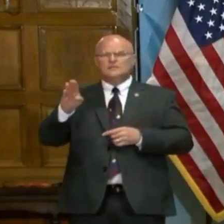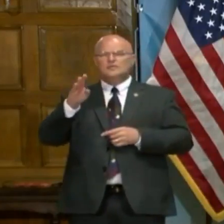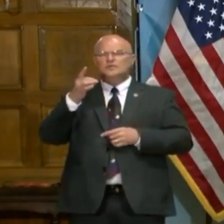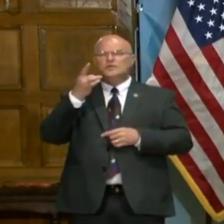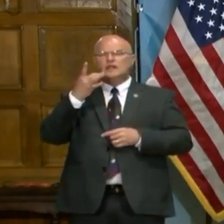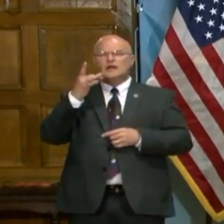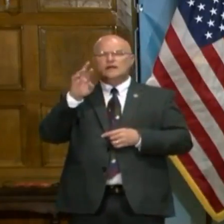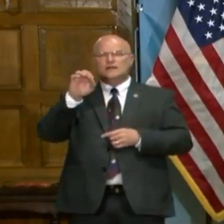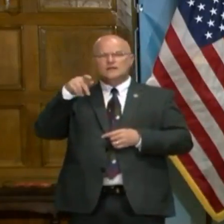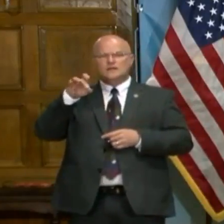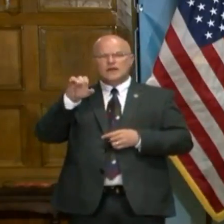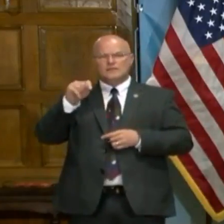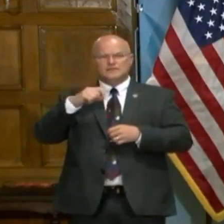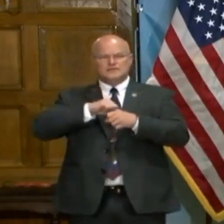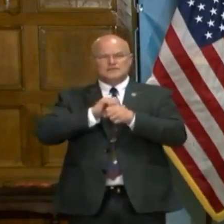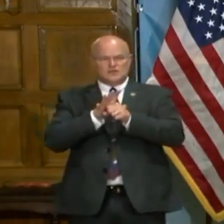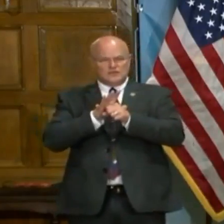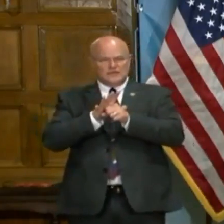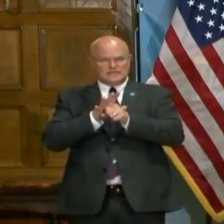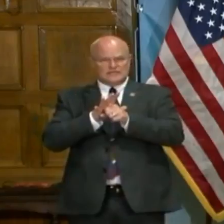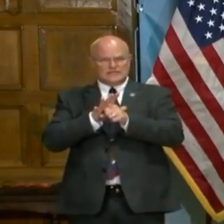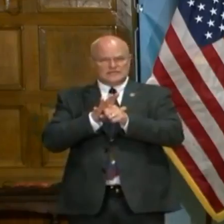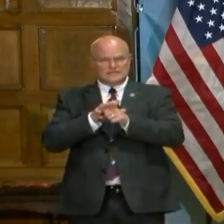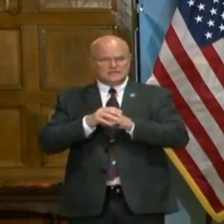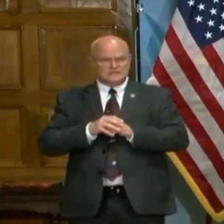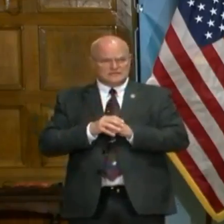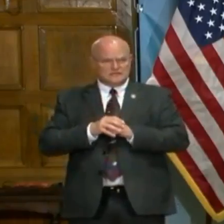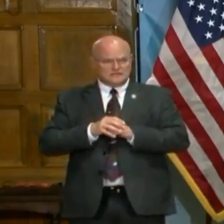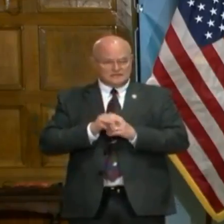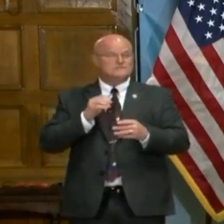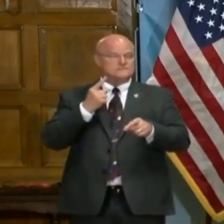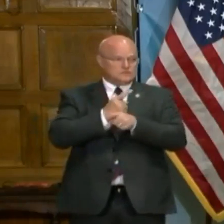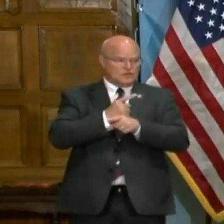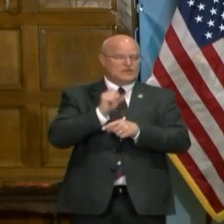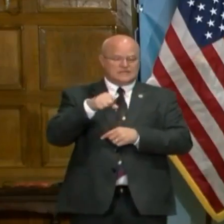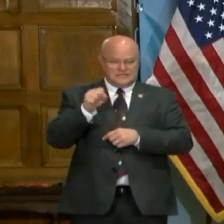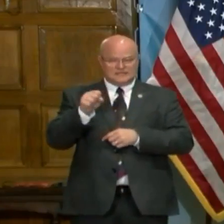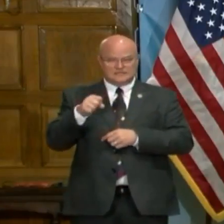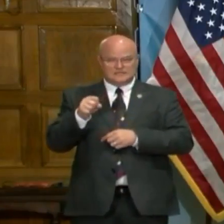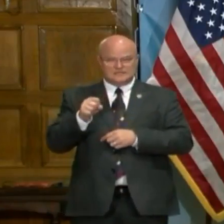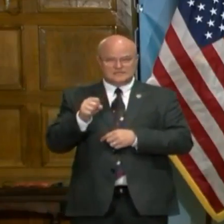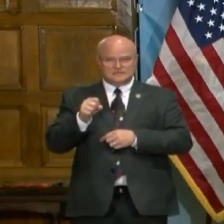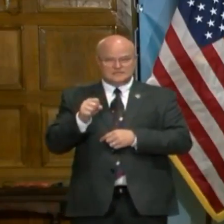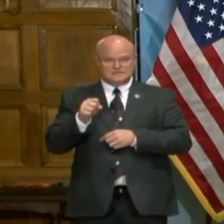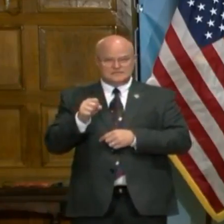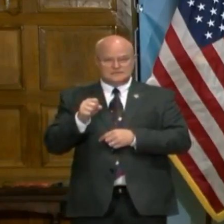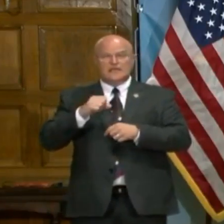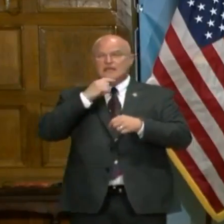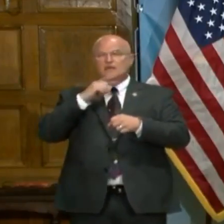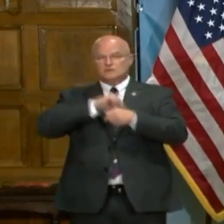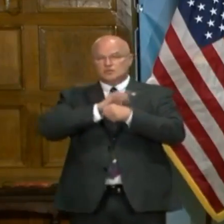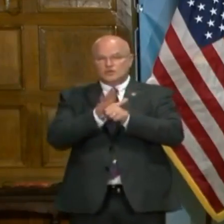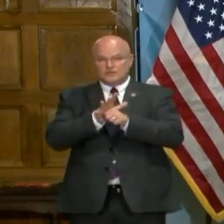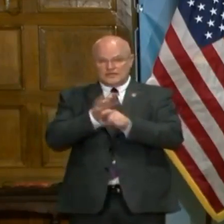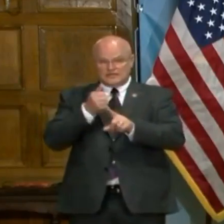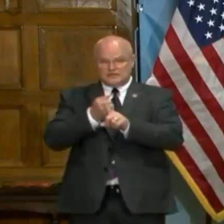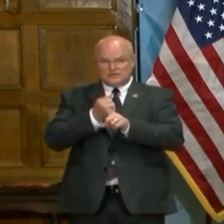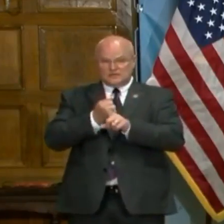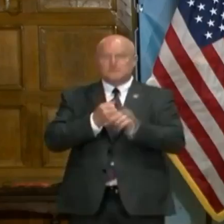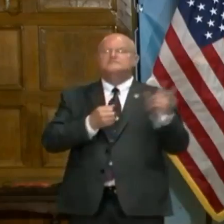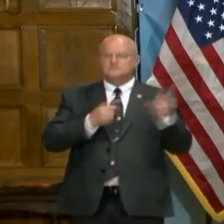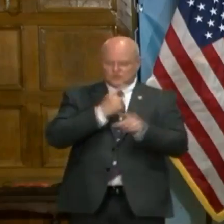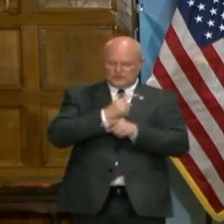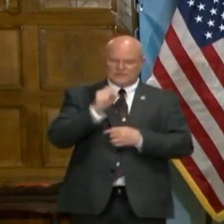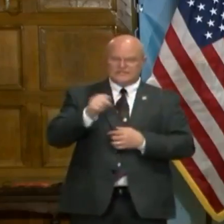a COVID-19 case? That's correct. That's what. Yes. It was COVID-19. So